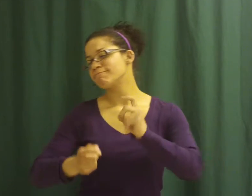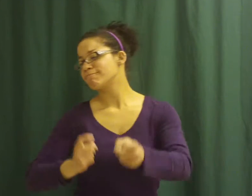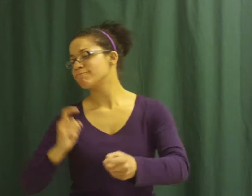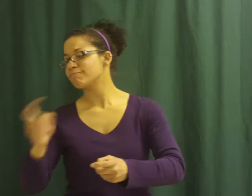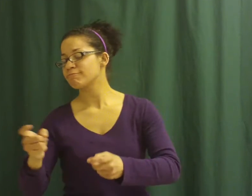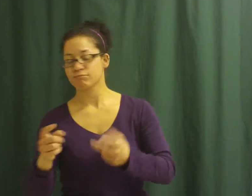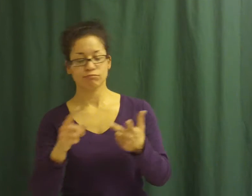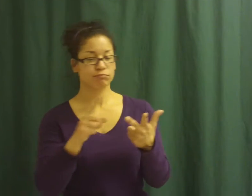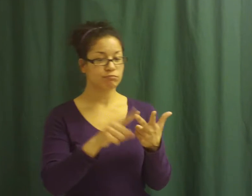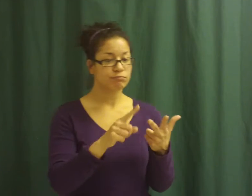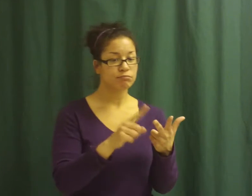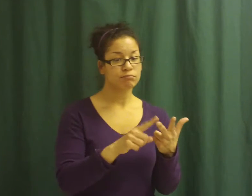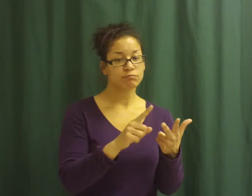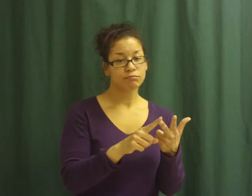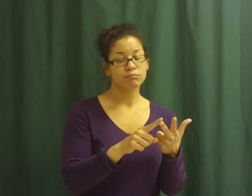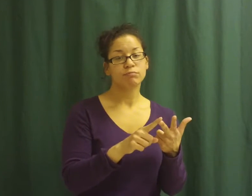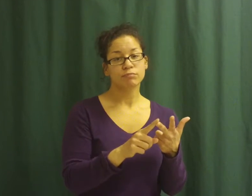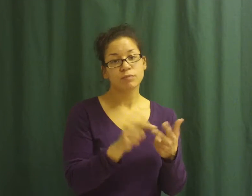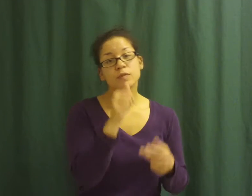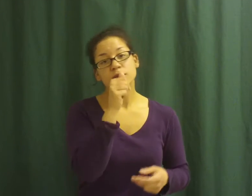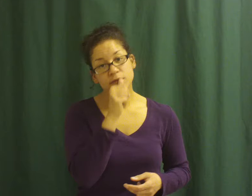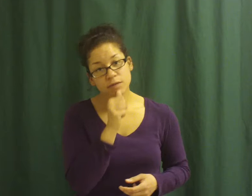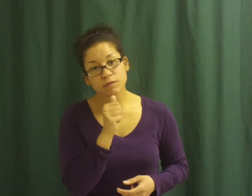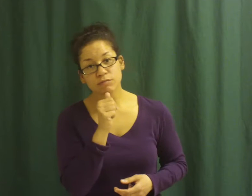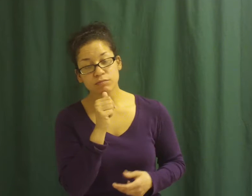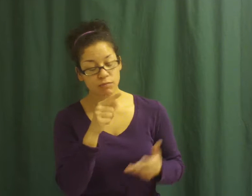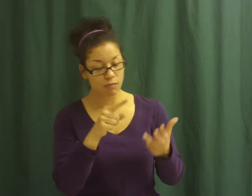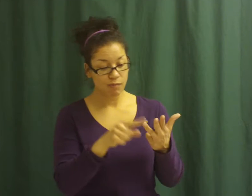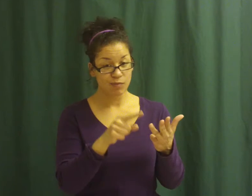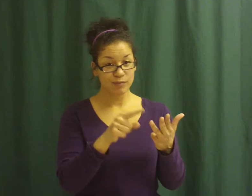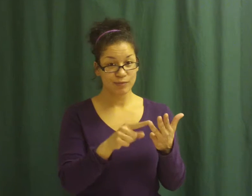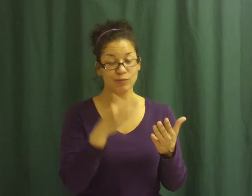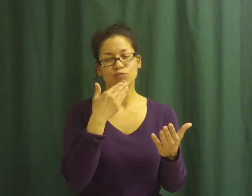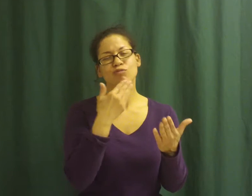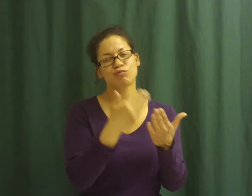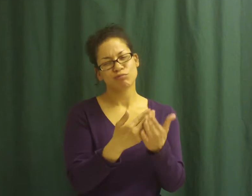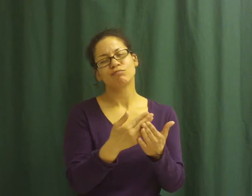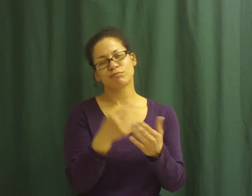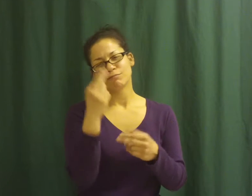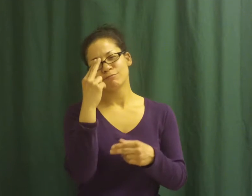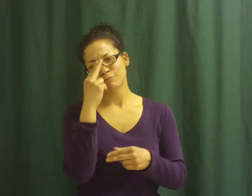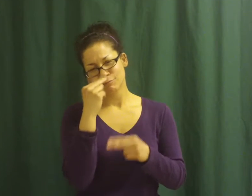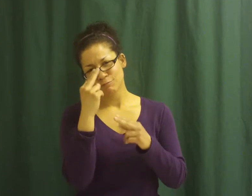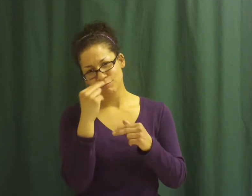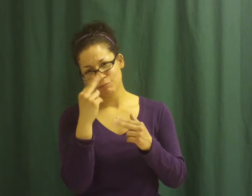sincerity, and even good humor, and for a very good reason.